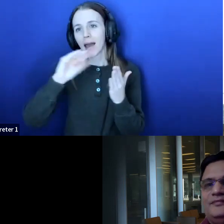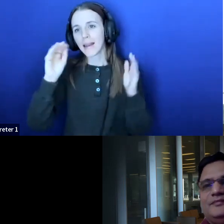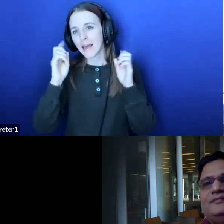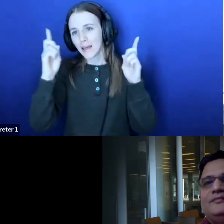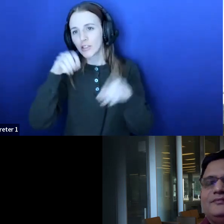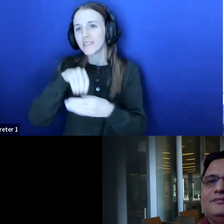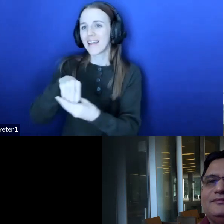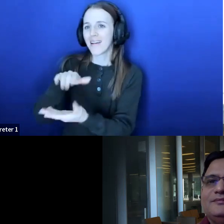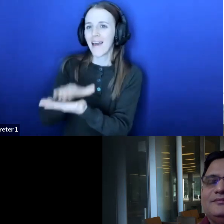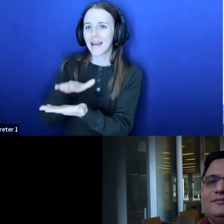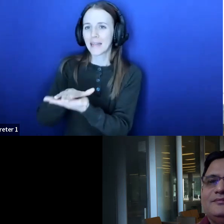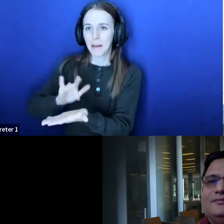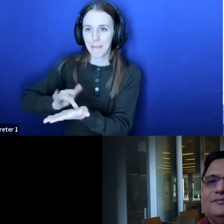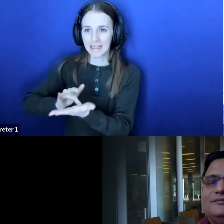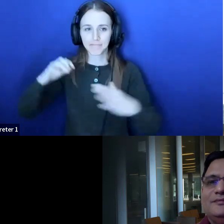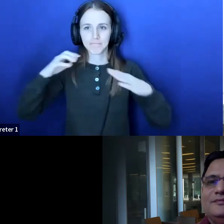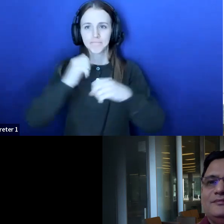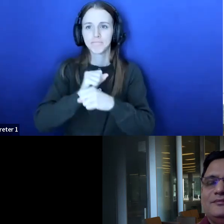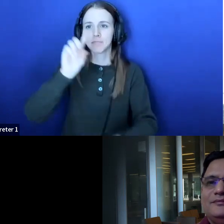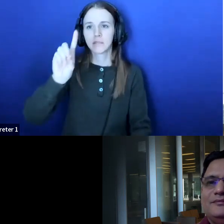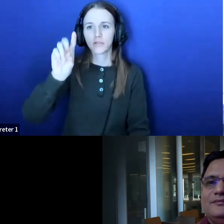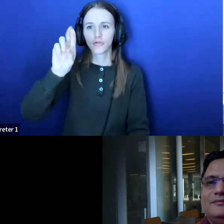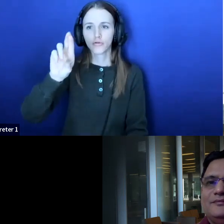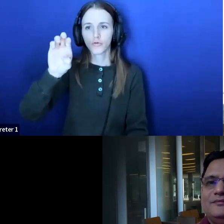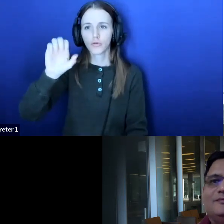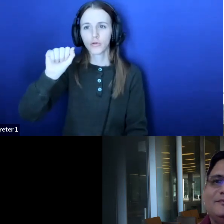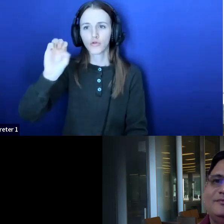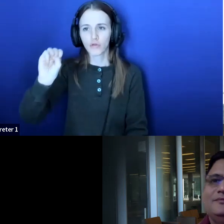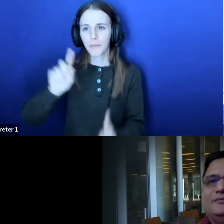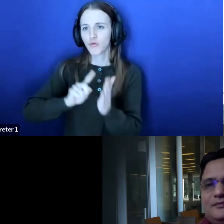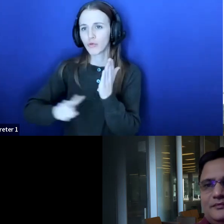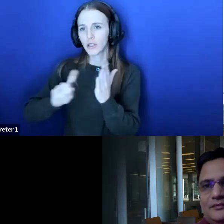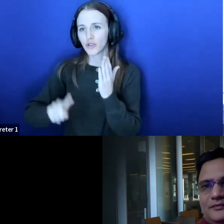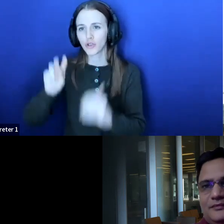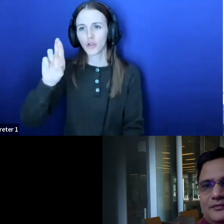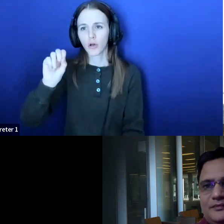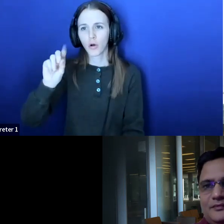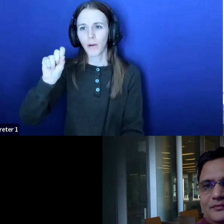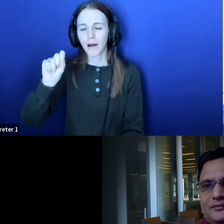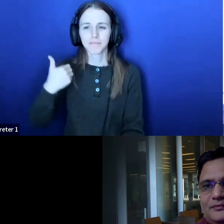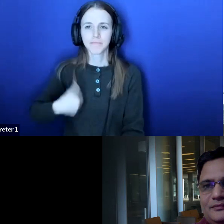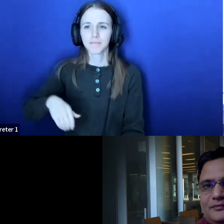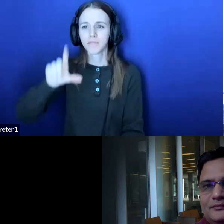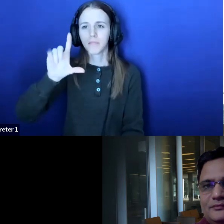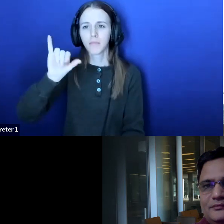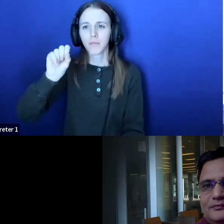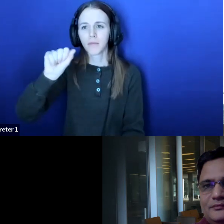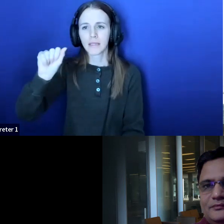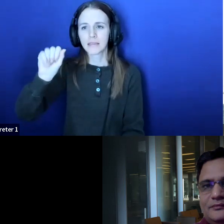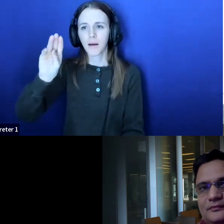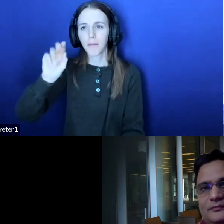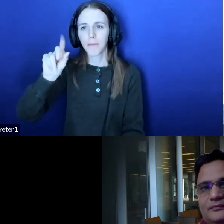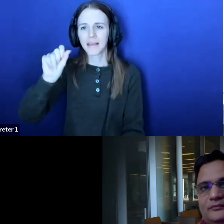Academic Medicine, or DREAM, research rounds. My name is Lisa Meeks, and I'm the Executive Director of the Docs with